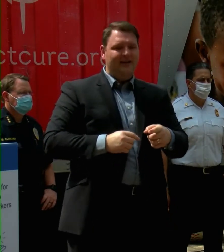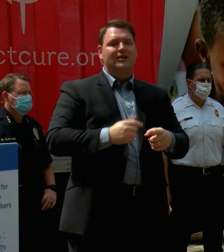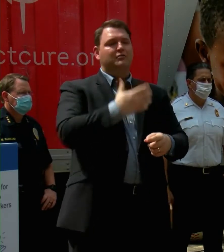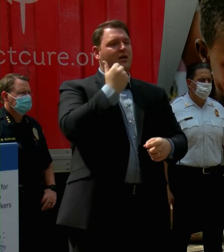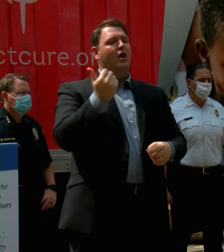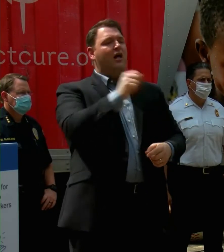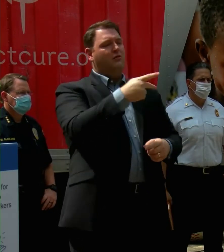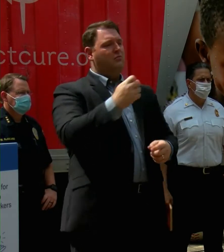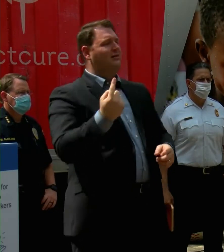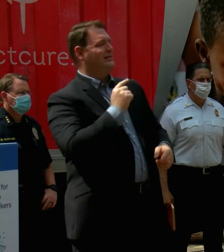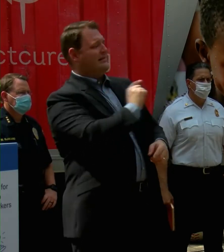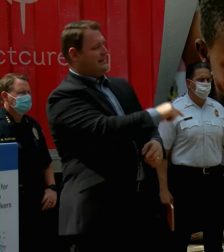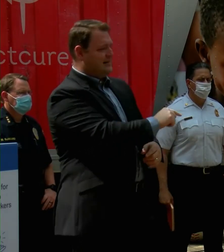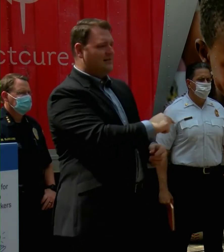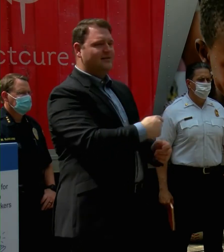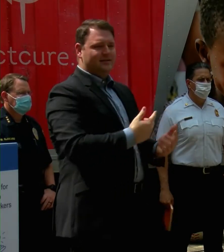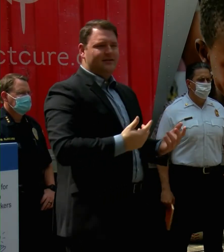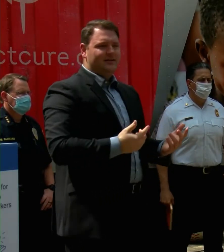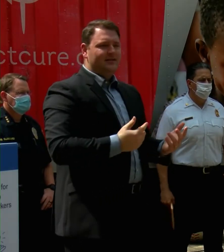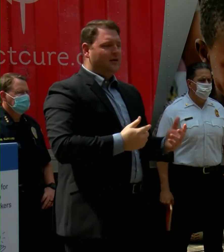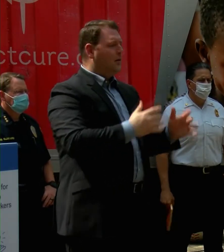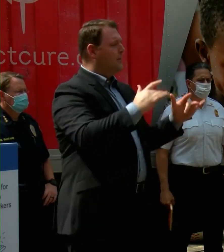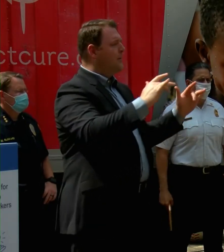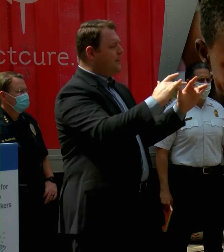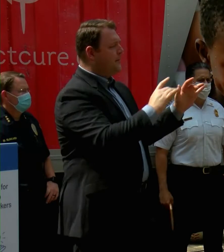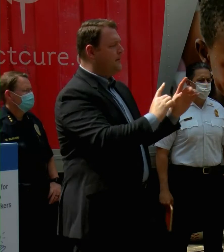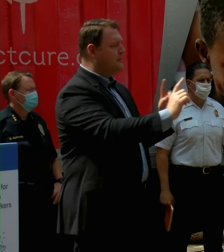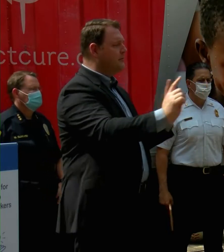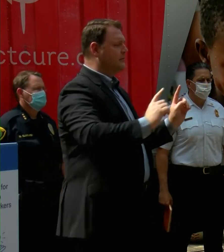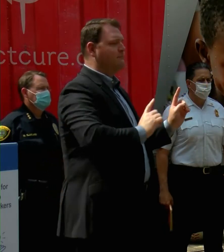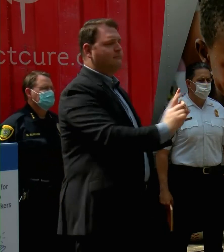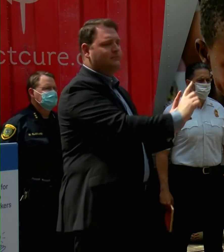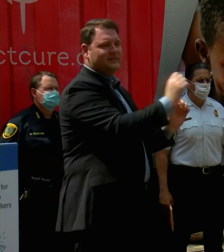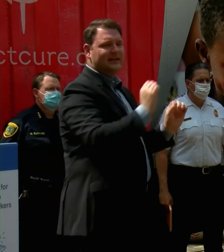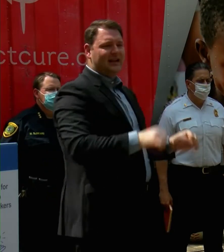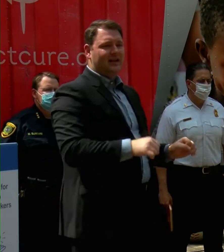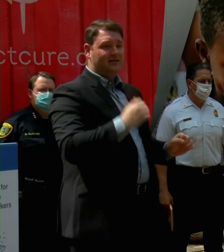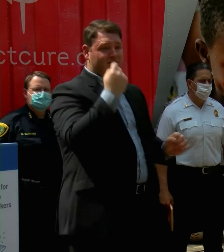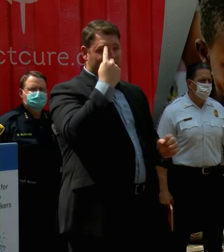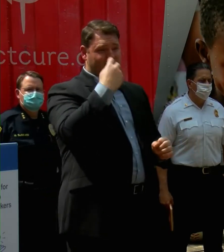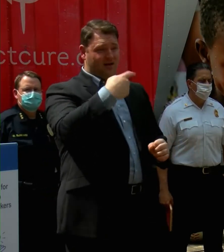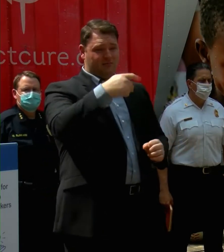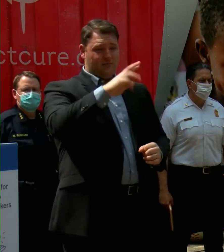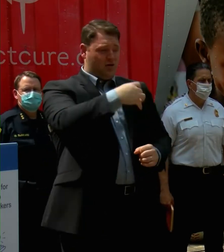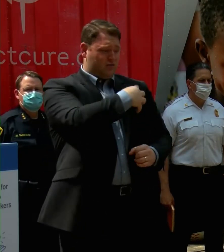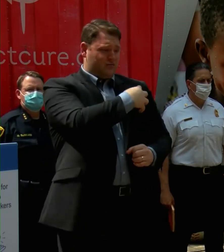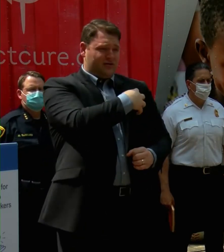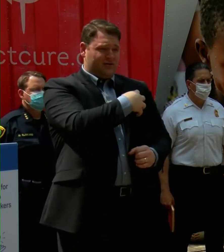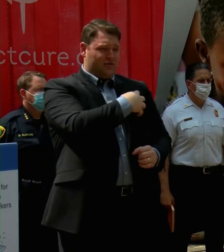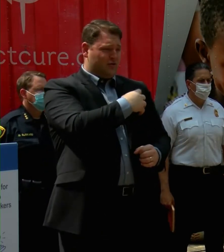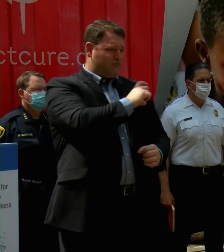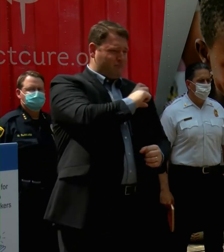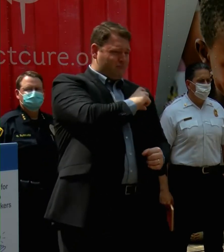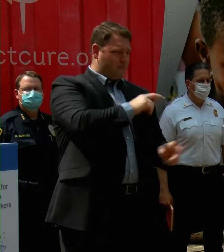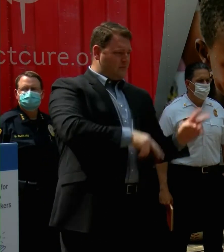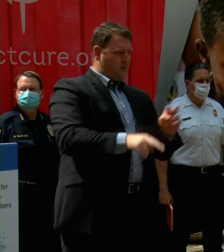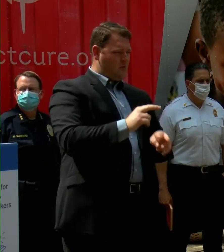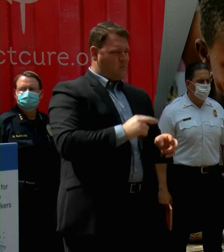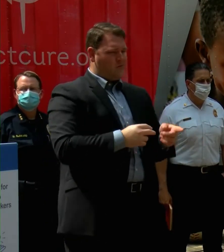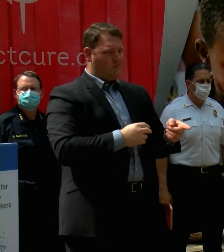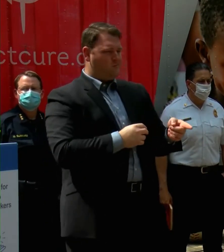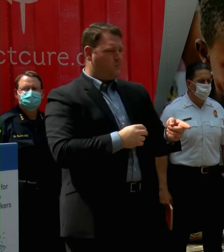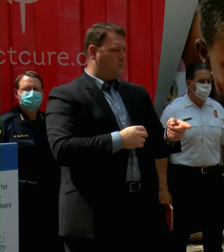the park rangers, the city park rangers, if they go to a park and people are not engaged in social distancing, they have